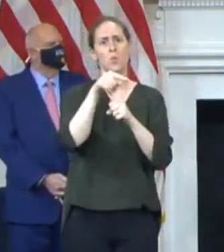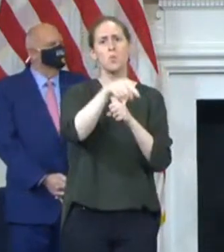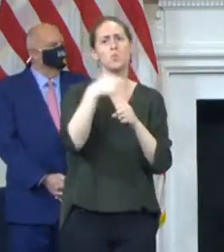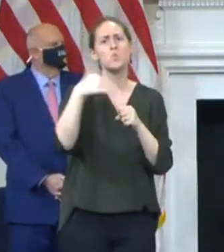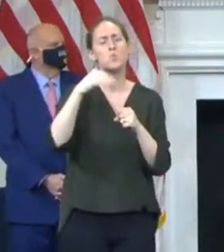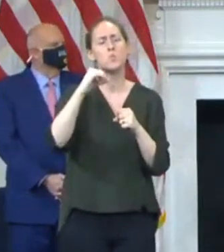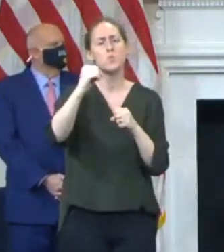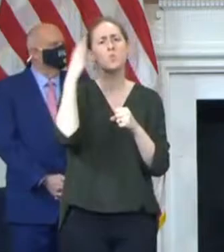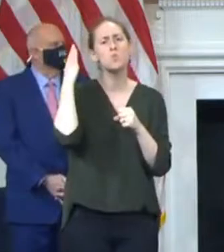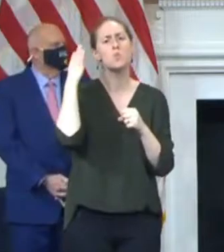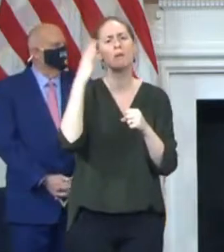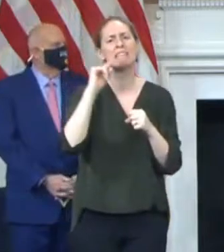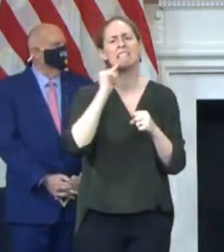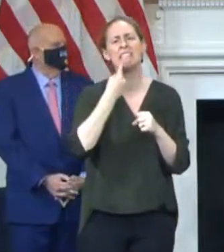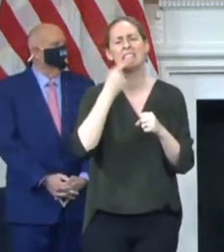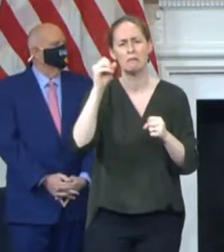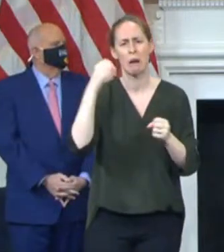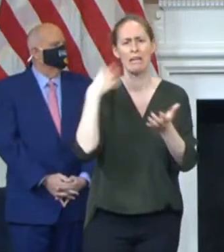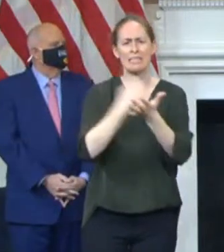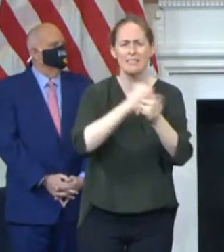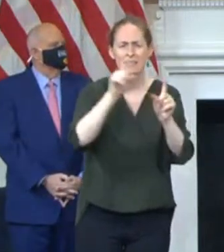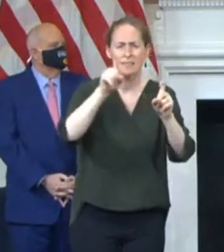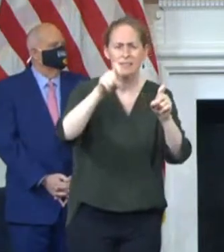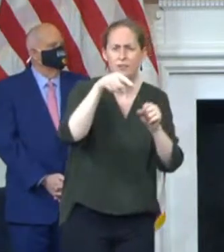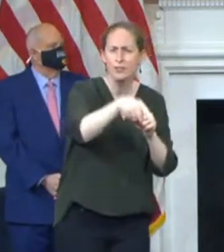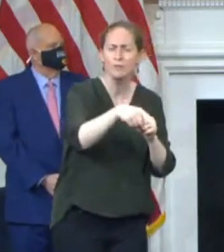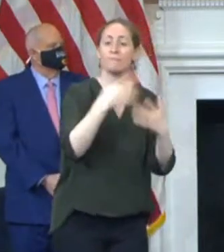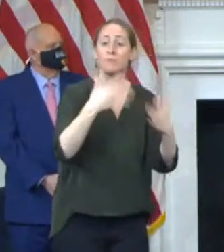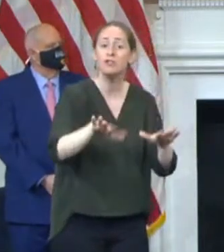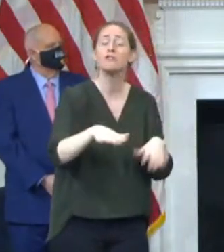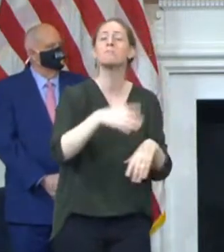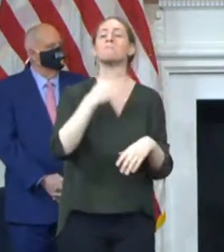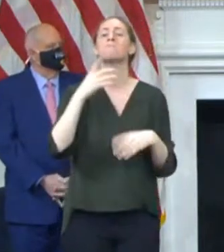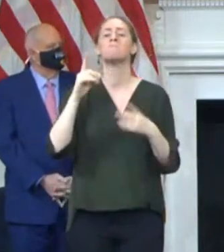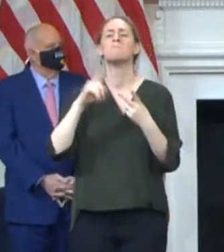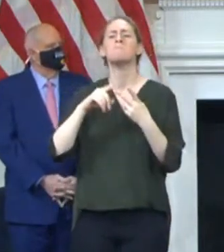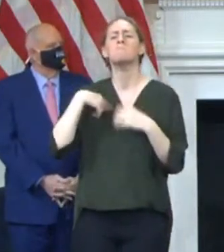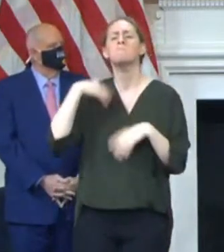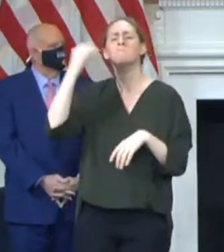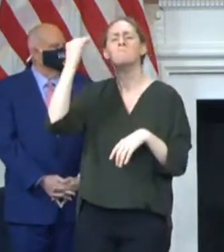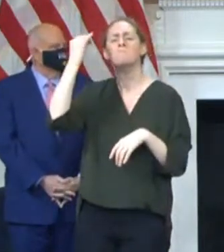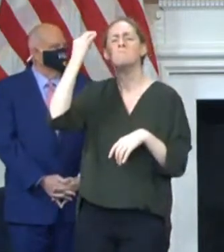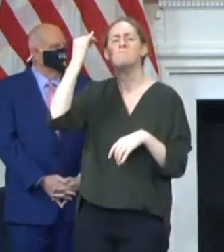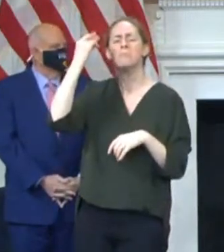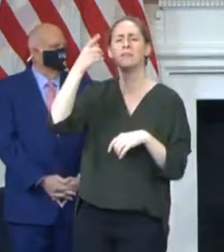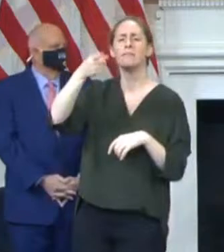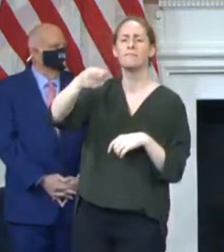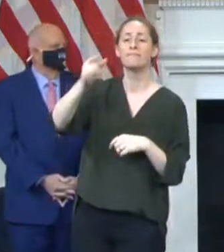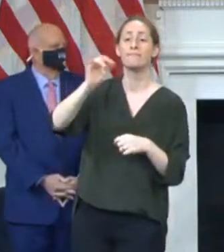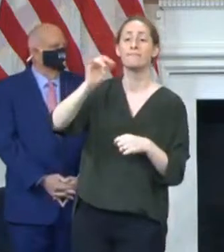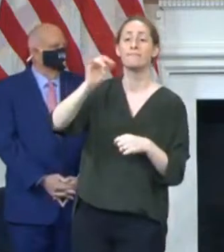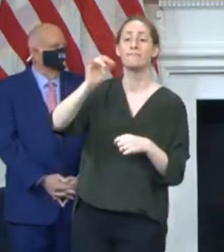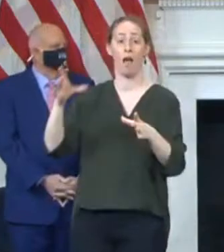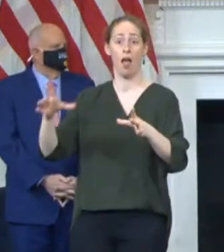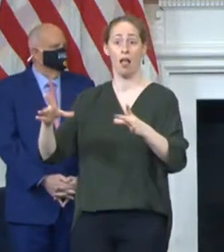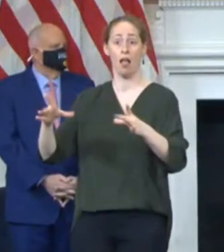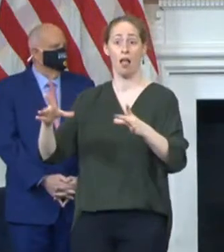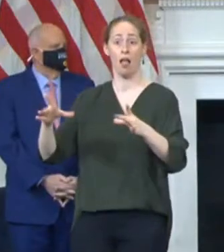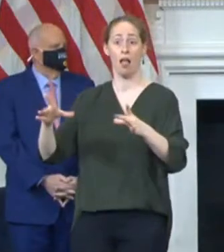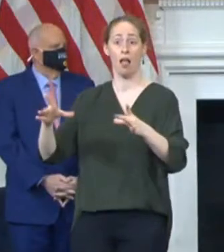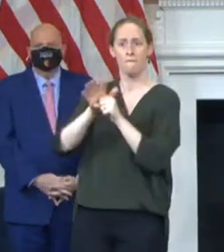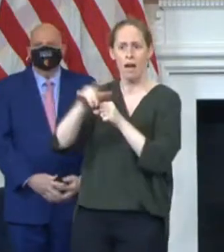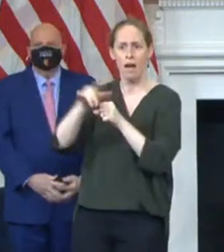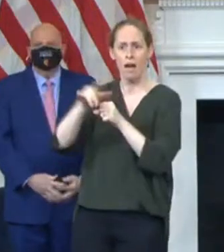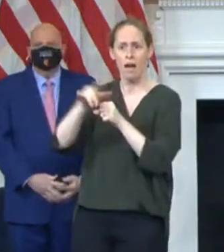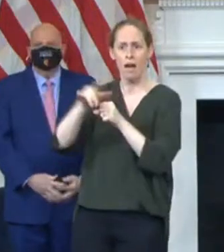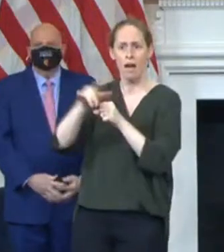and then also looking at how we can detect coronavirus that might be circulating among particularly low-income public